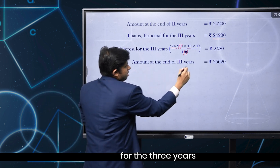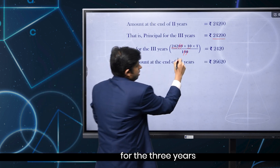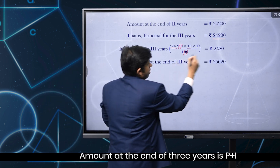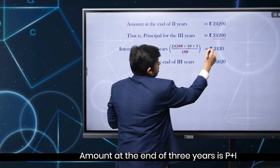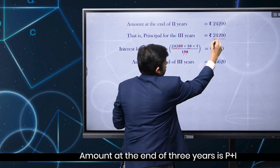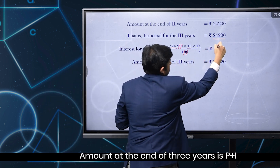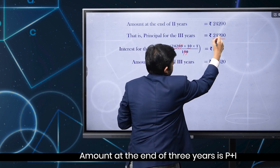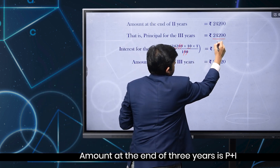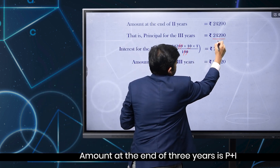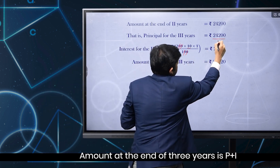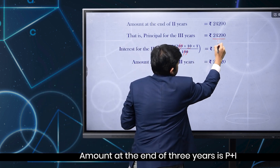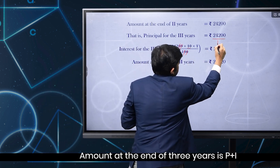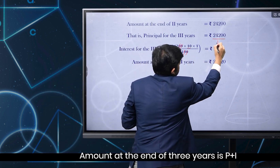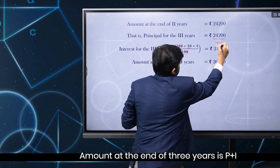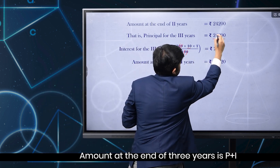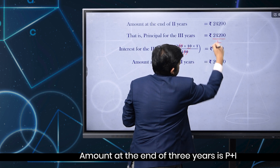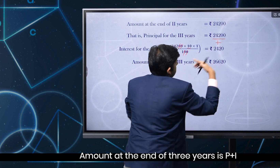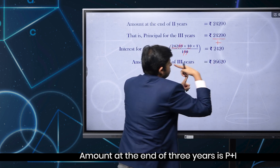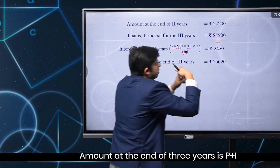Amount at the end of 3 years is P plus I.